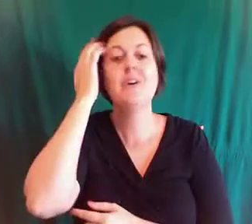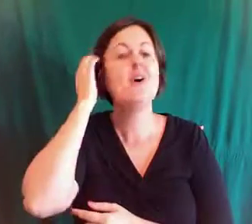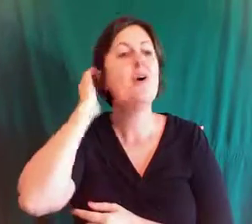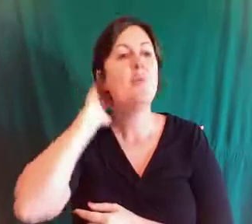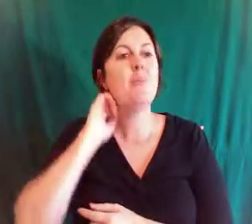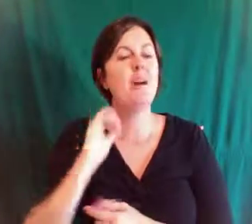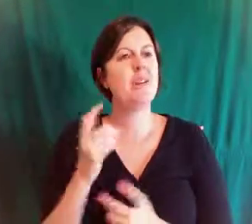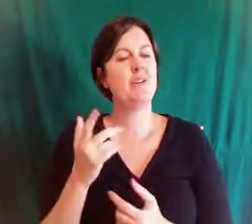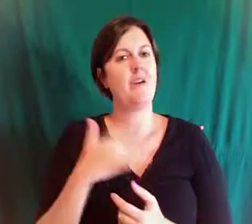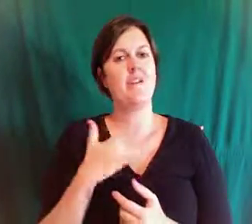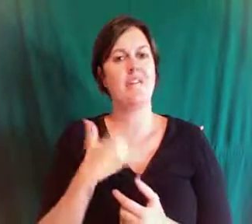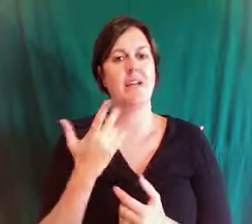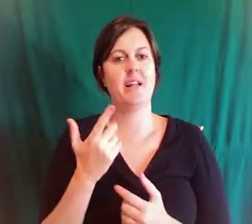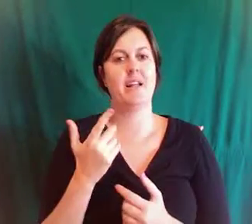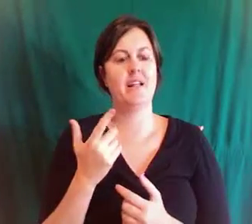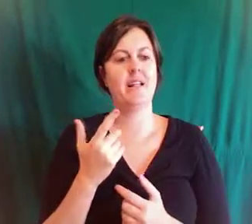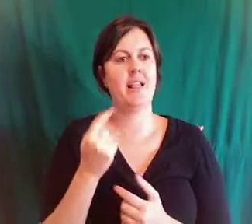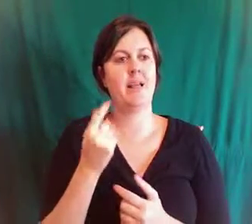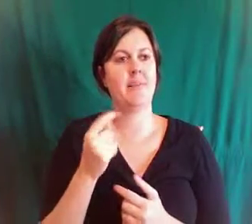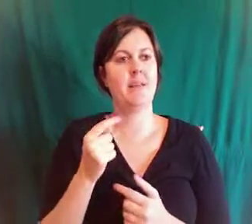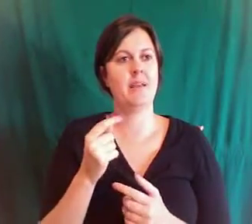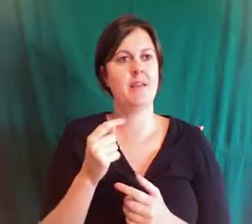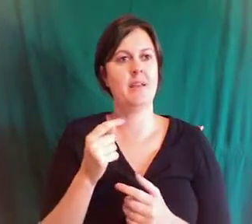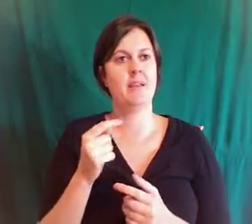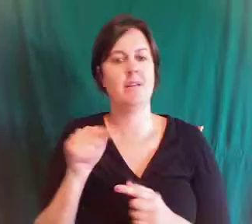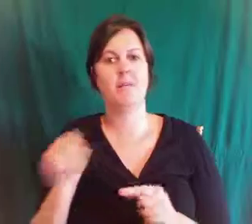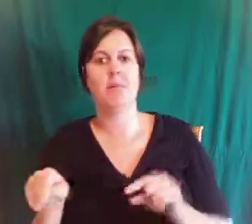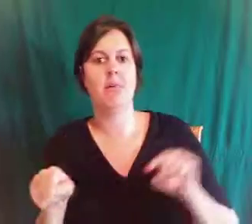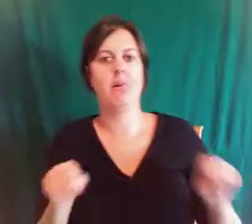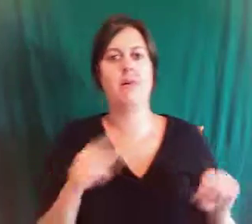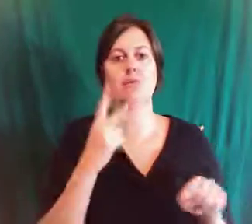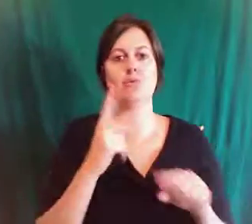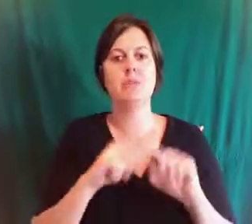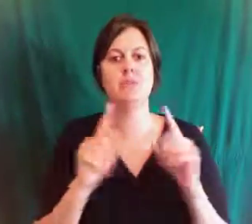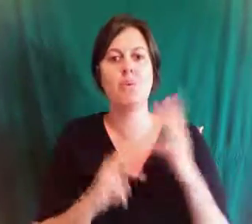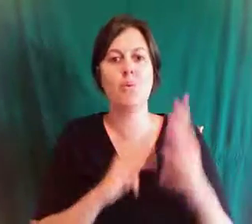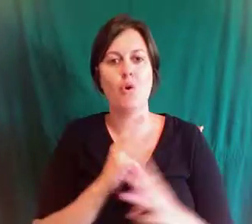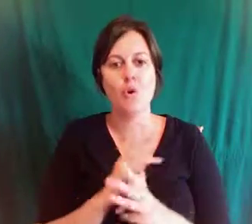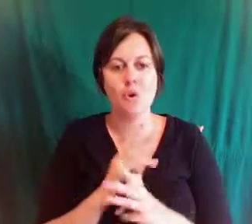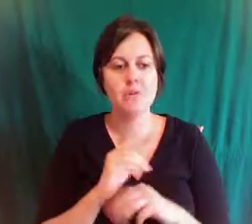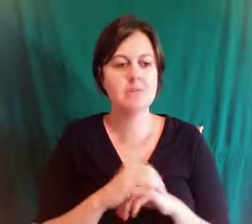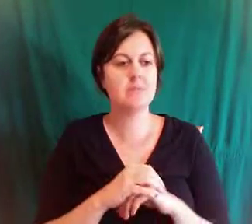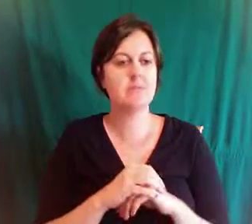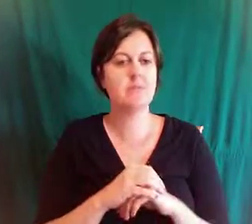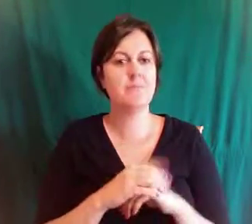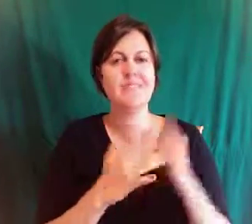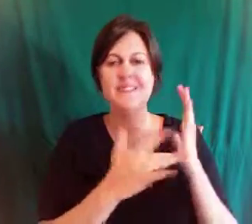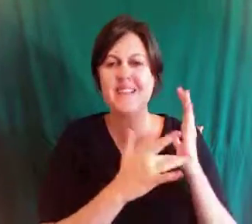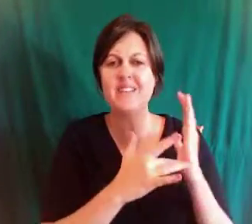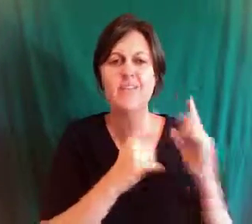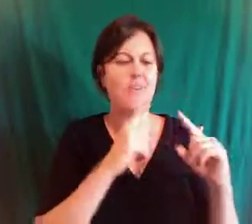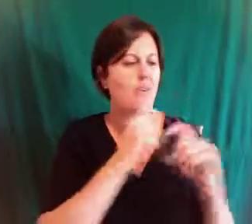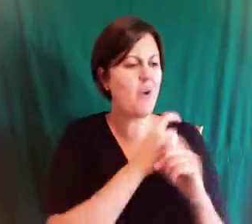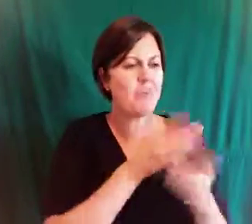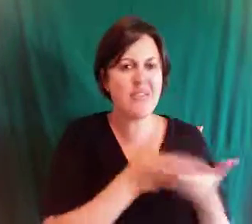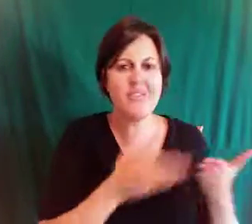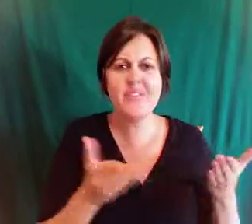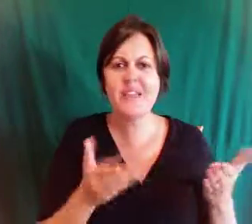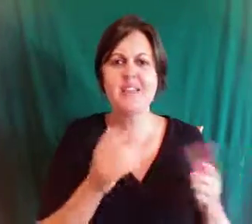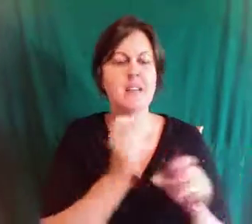worlds, that taking the very complicated technical stuff and making people understand it, because they're not going to buy it if they don't understand